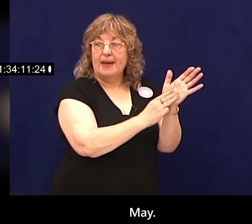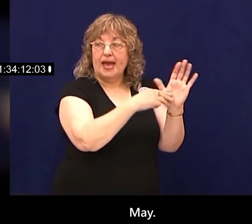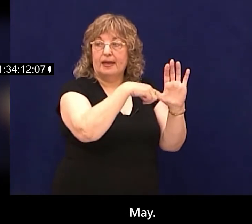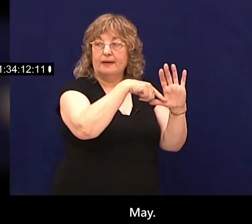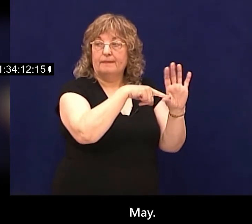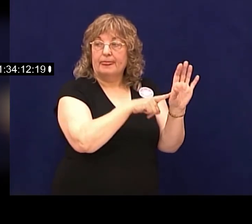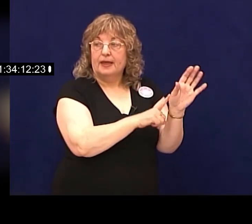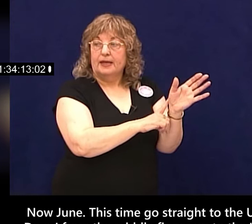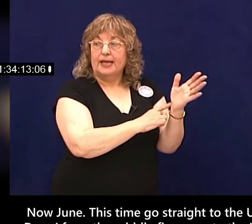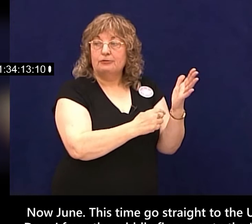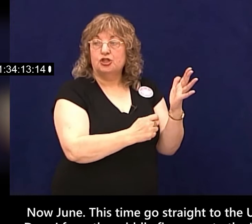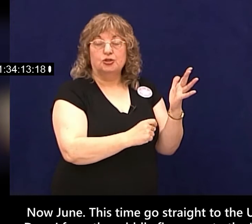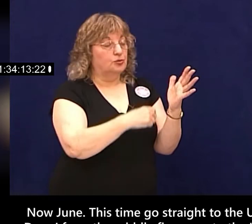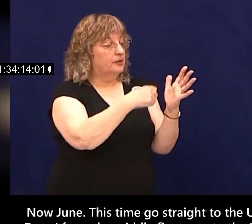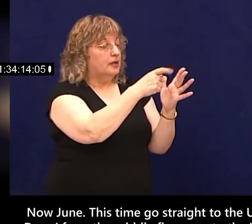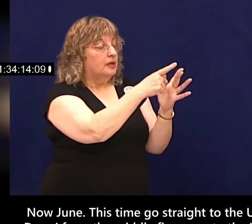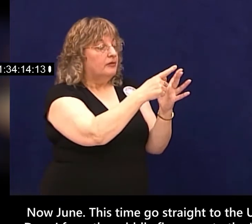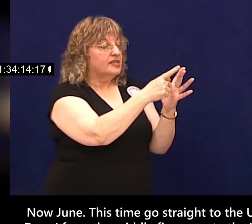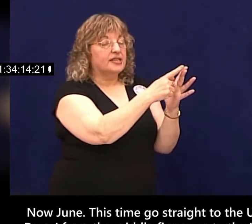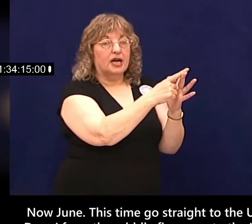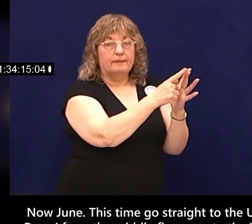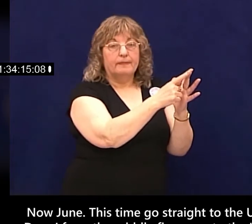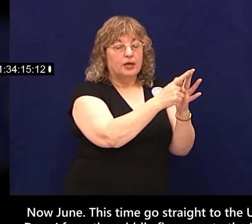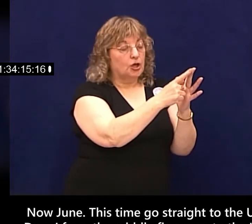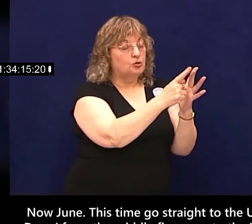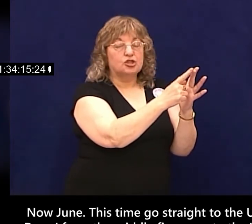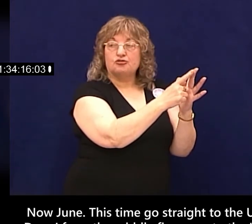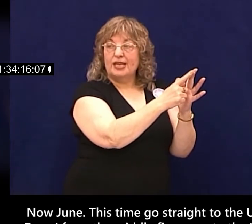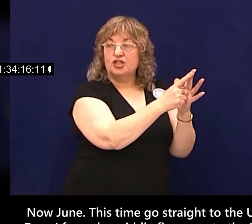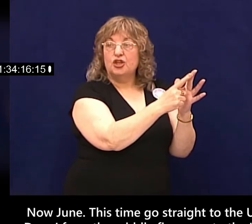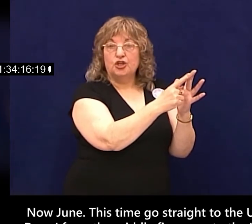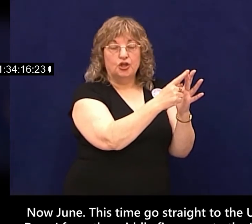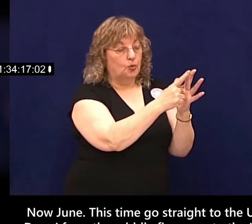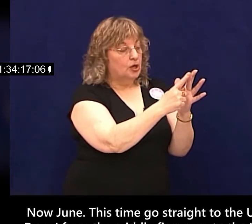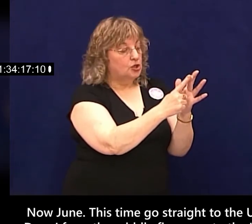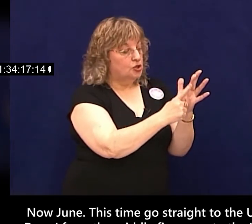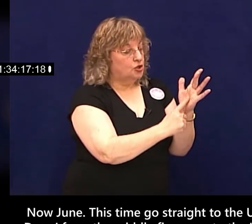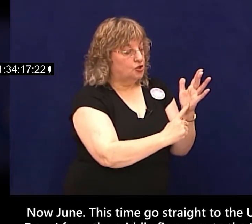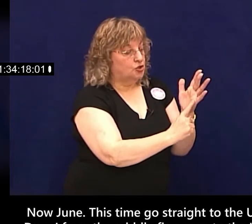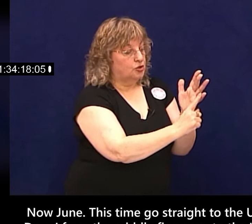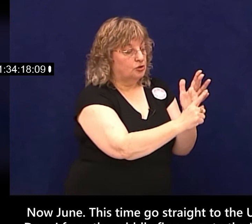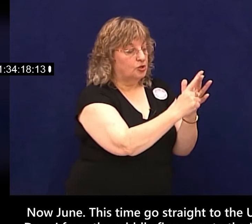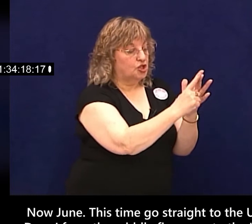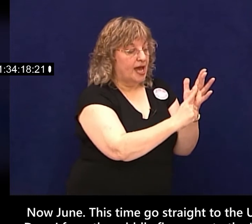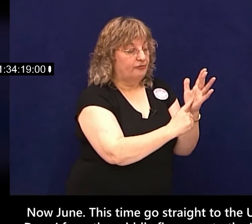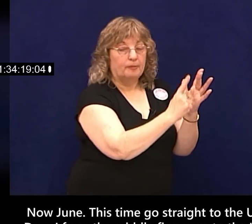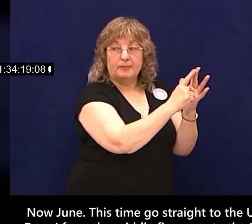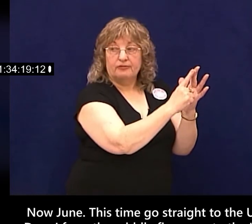May. Now June. This time, go straight to the U. Do a J from the middle